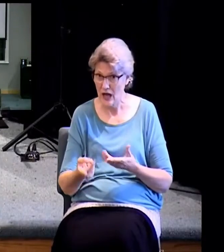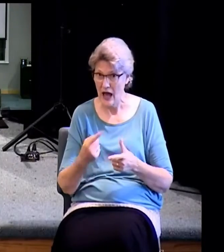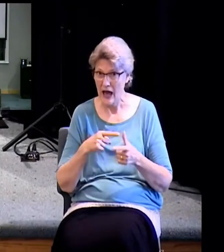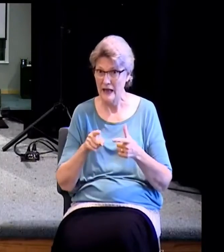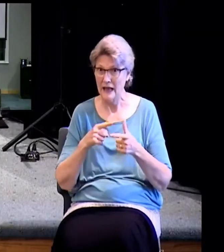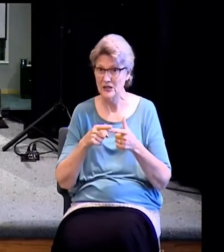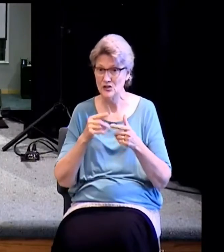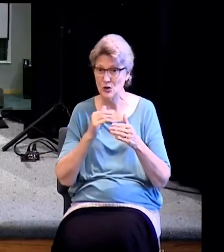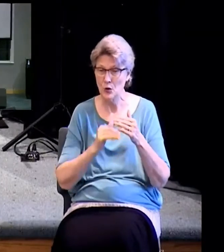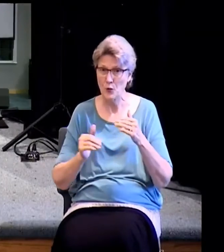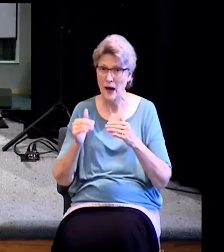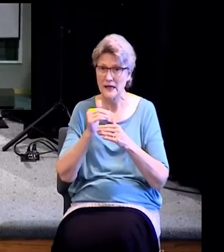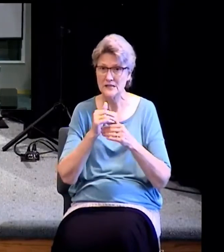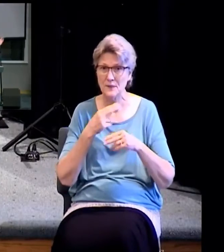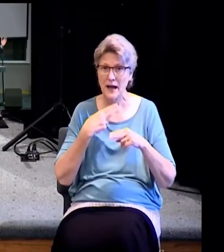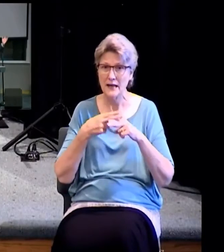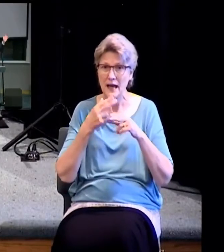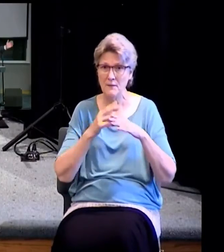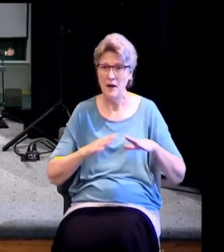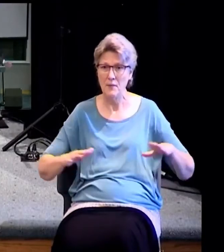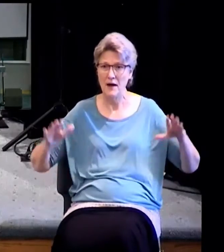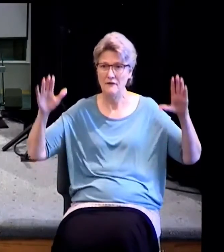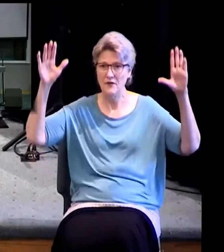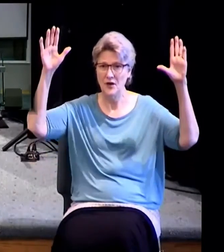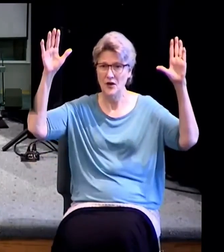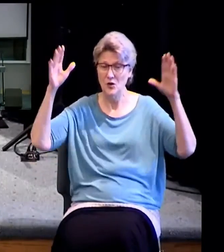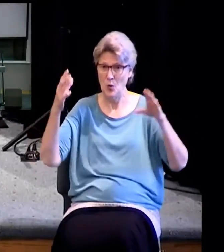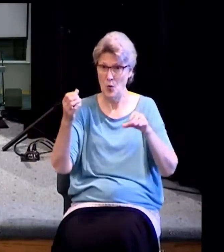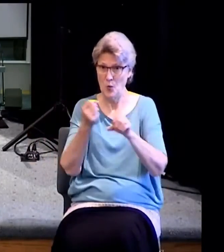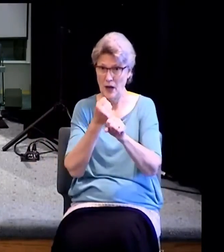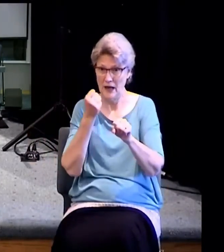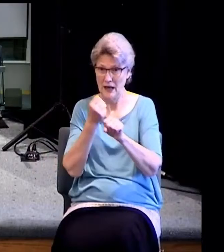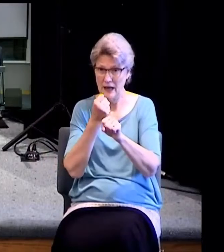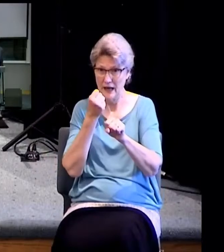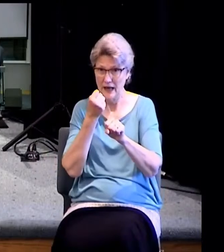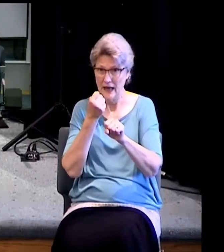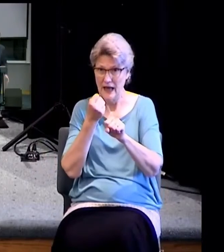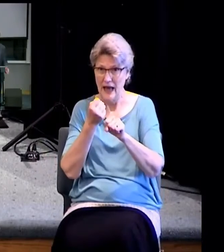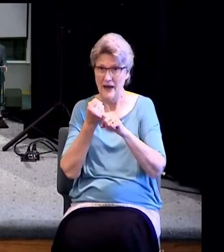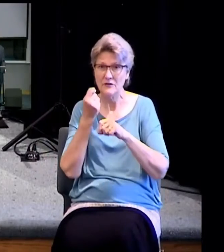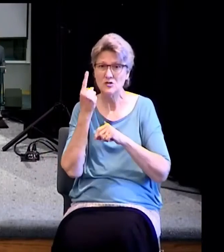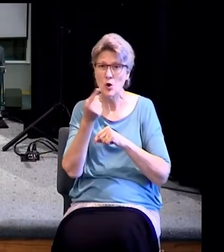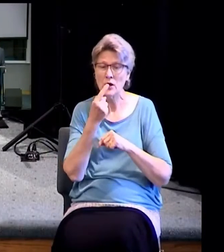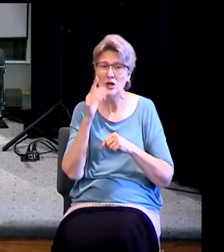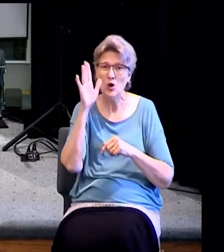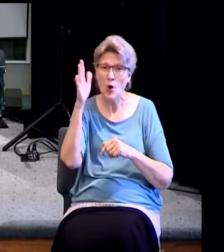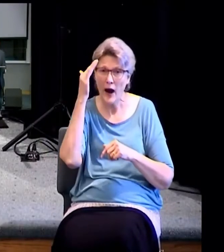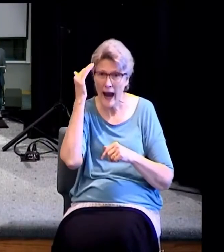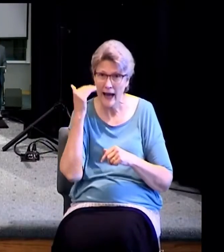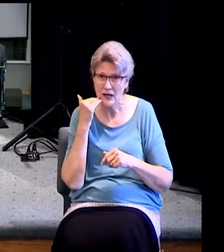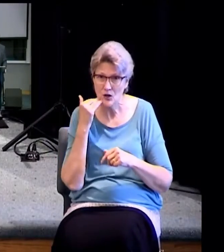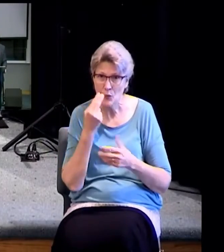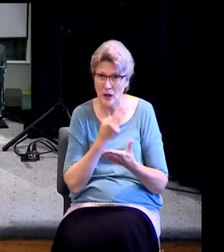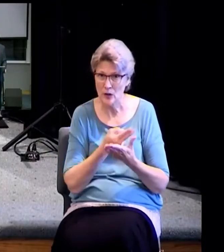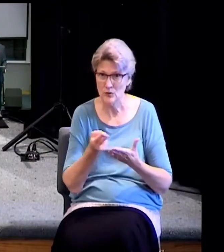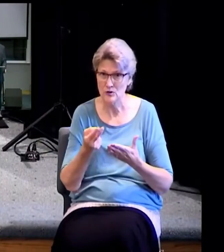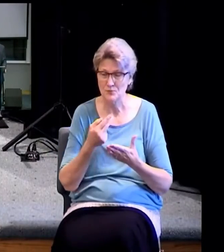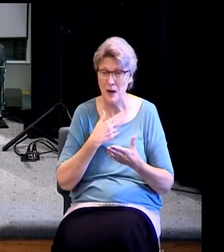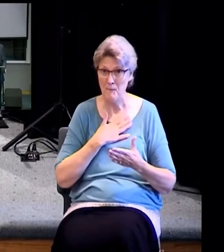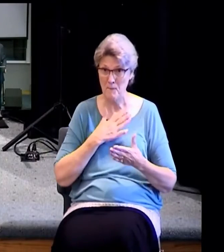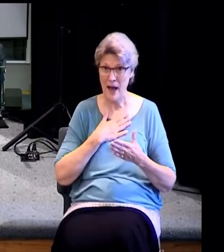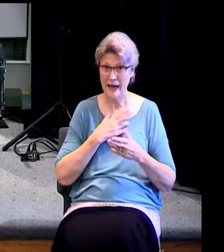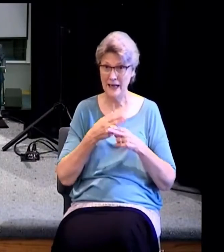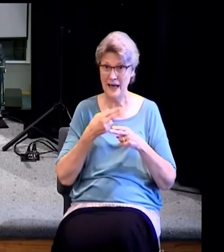my name above all, you will win. If you give your head, you will lose. I must lead.